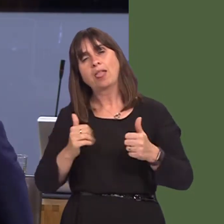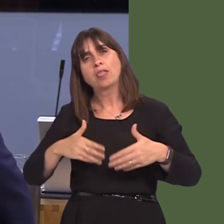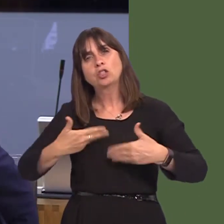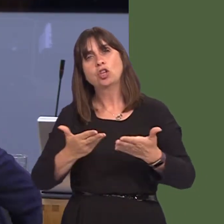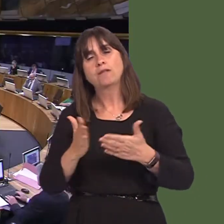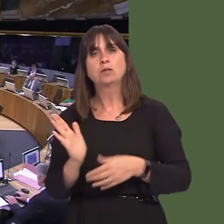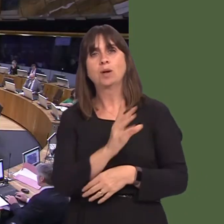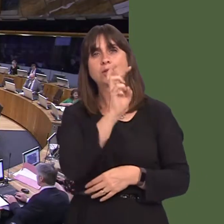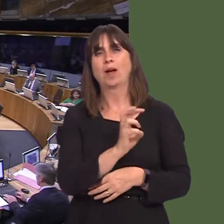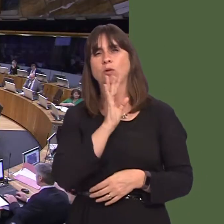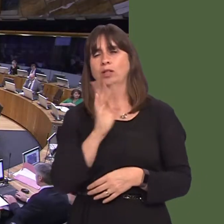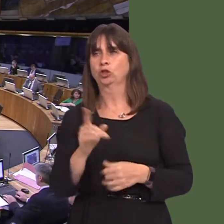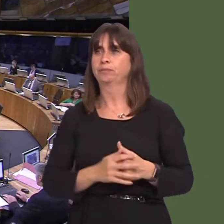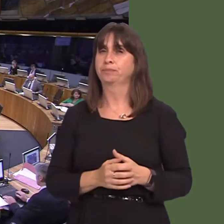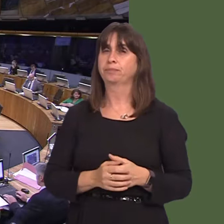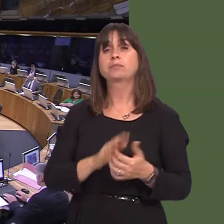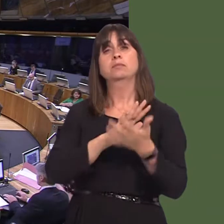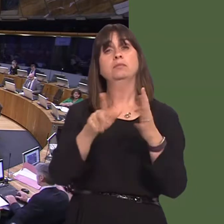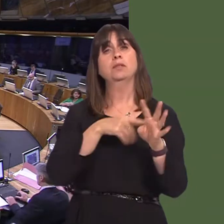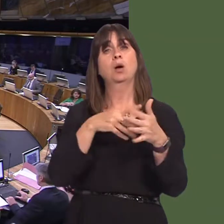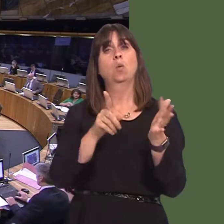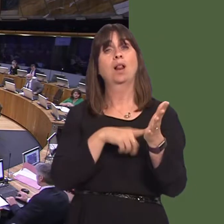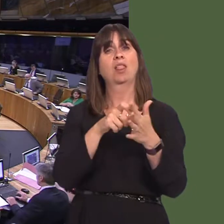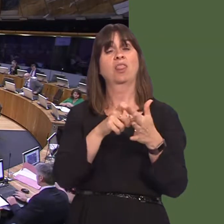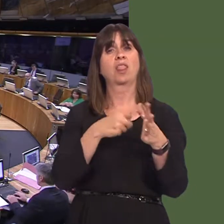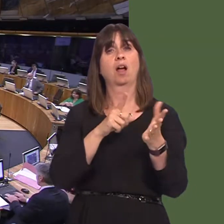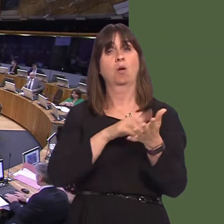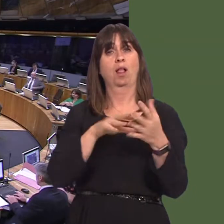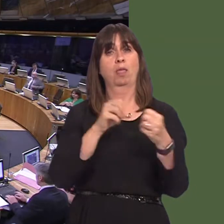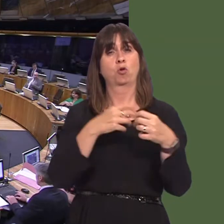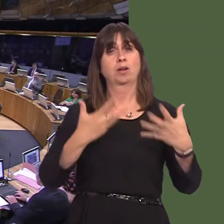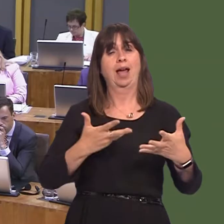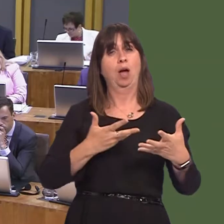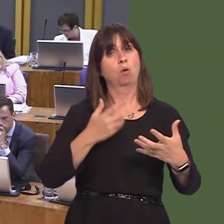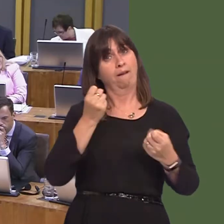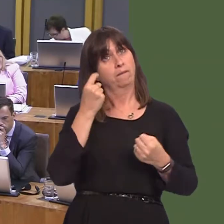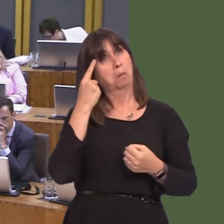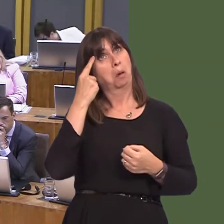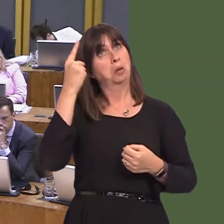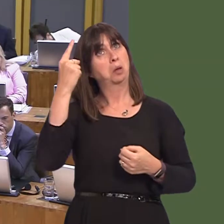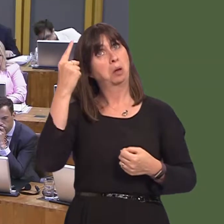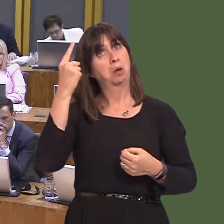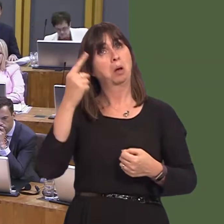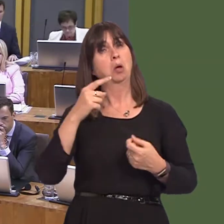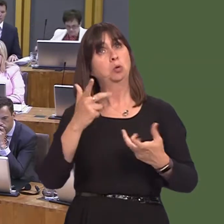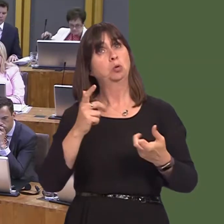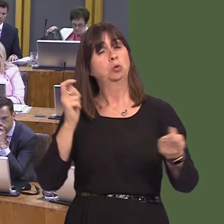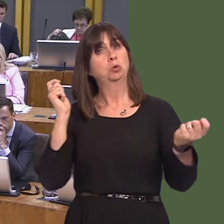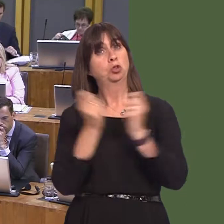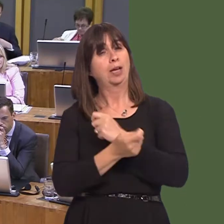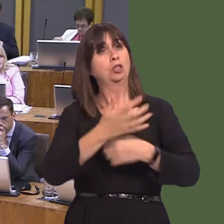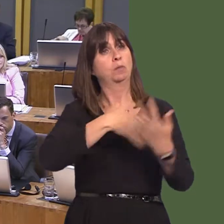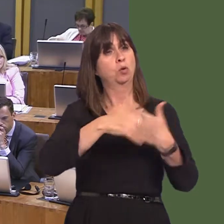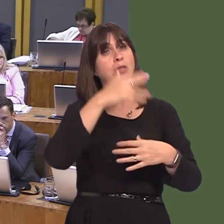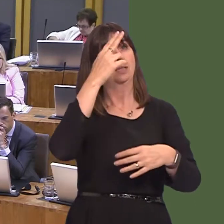in West Wales? Well, Aelodau'r University Health Board is currently consulting on its proposals to transform community and